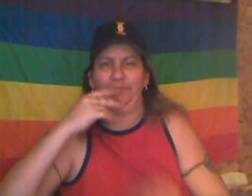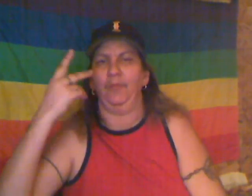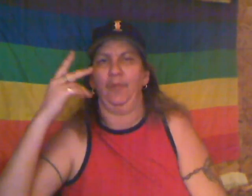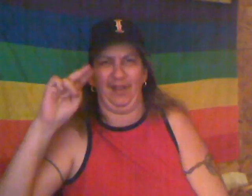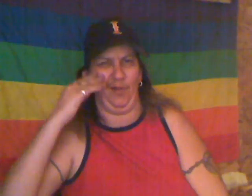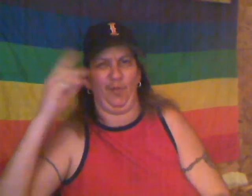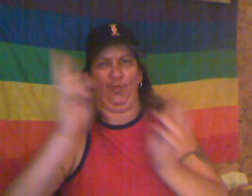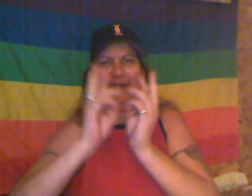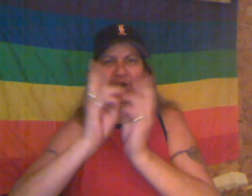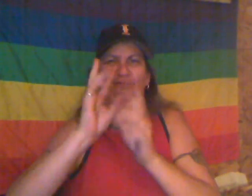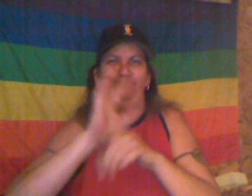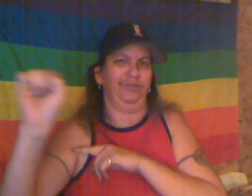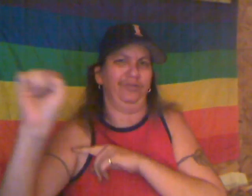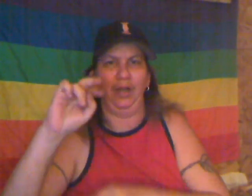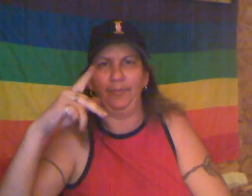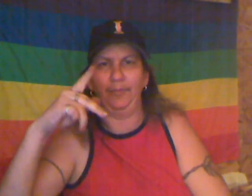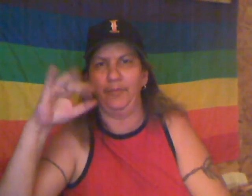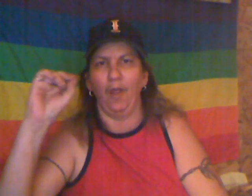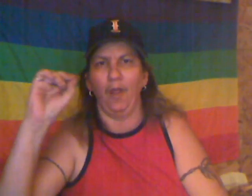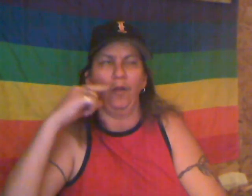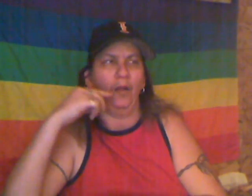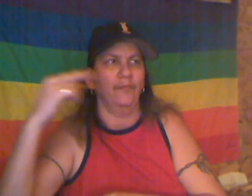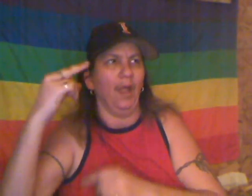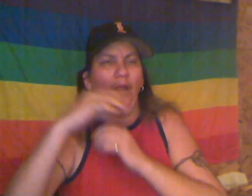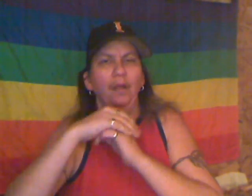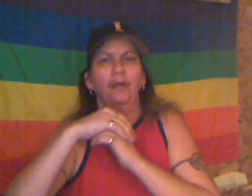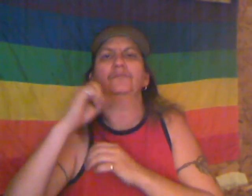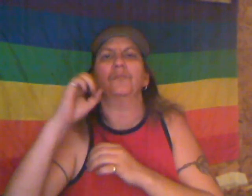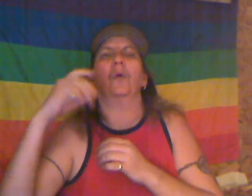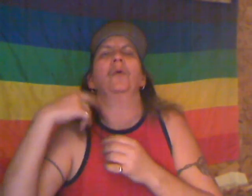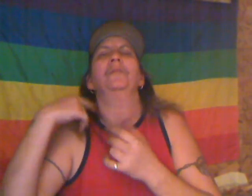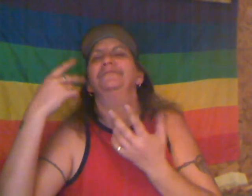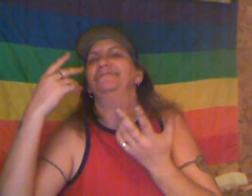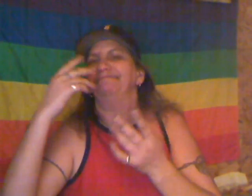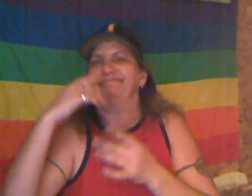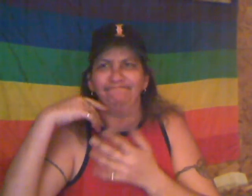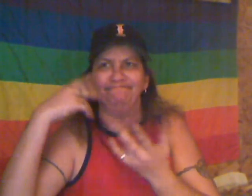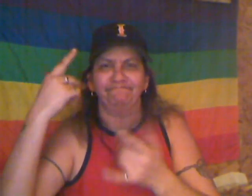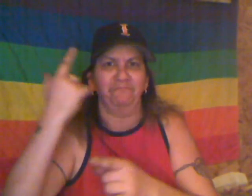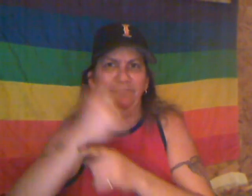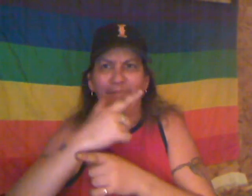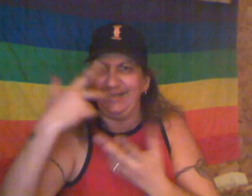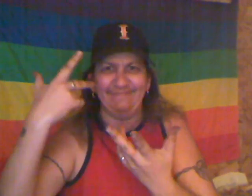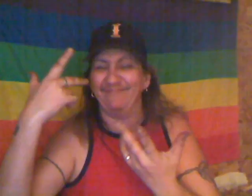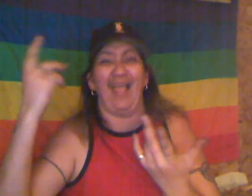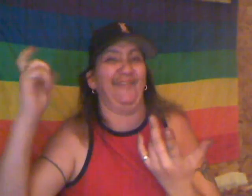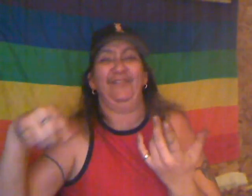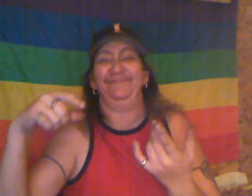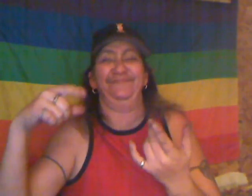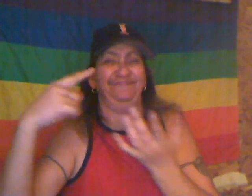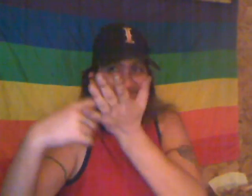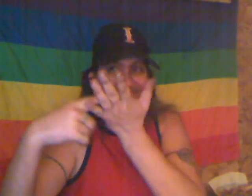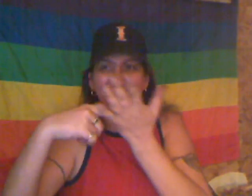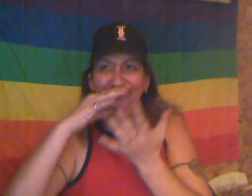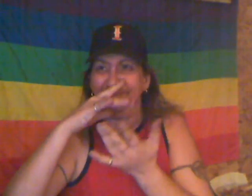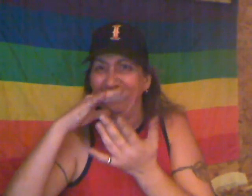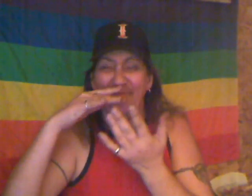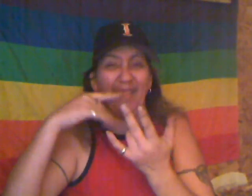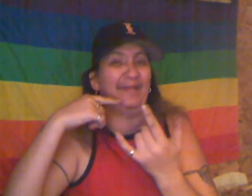talking aesthetics here. The pure science of how these three things interact, it's huge. That's why NASA has made studying that dynamic a priority. And that's why right